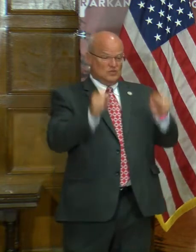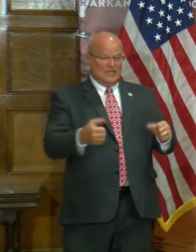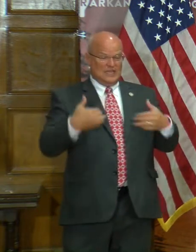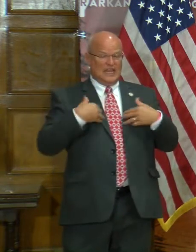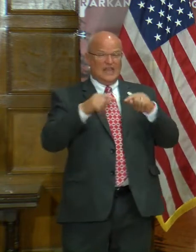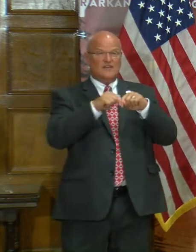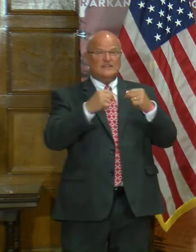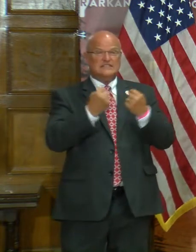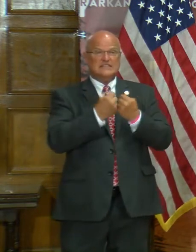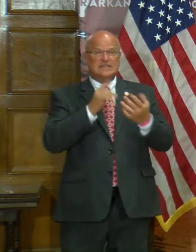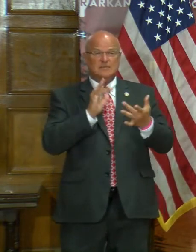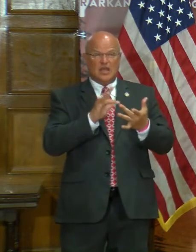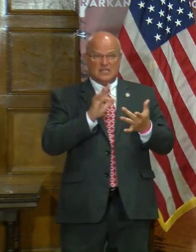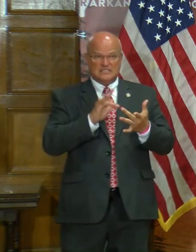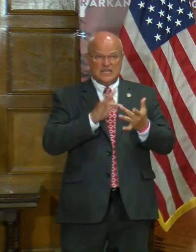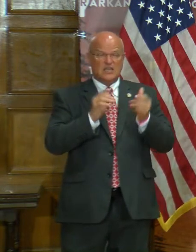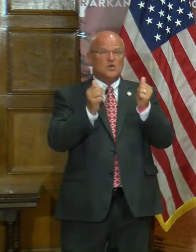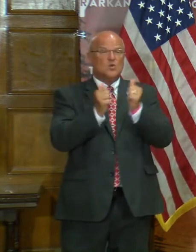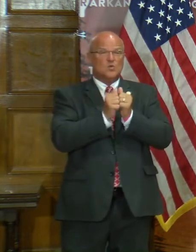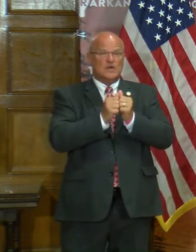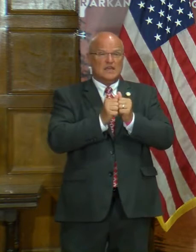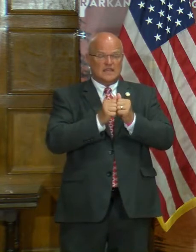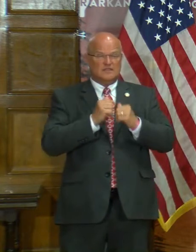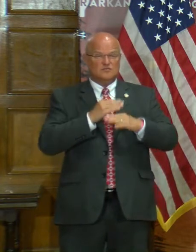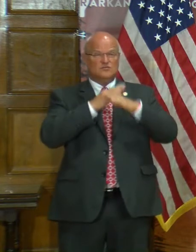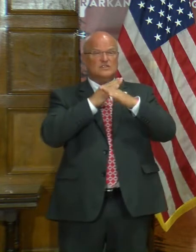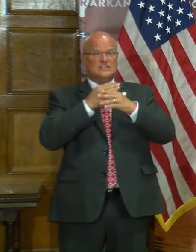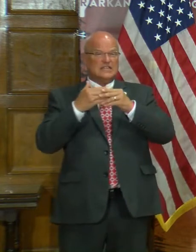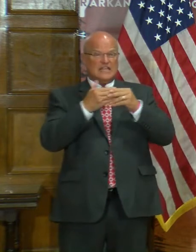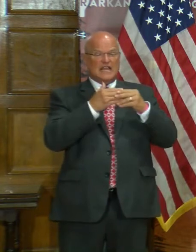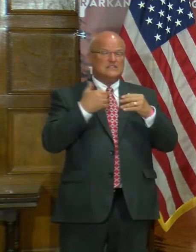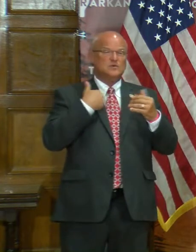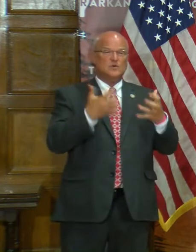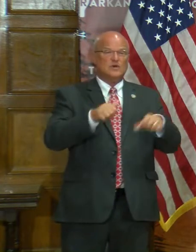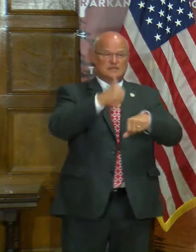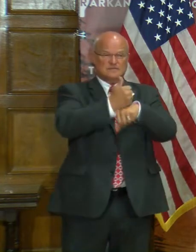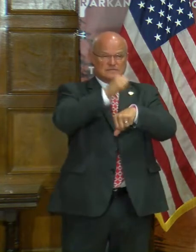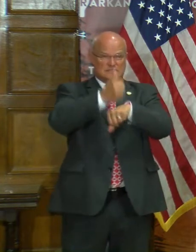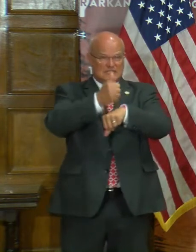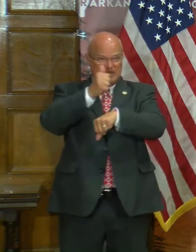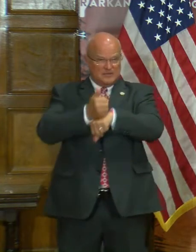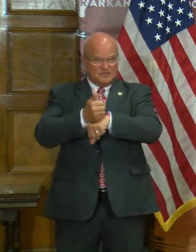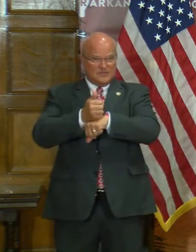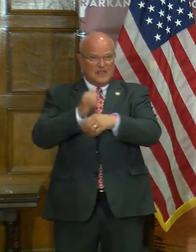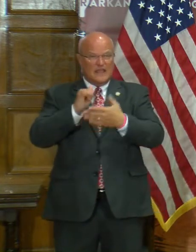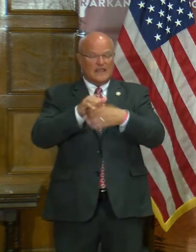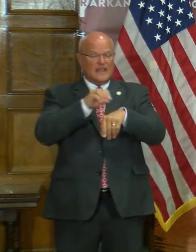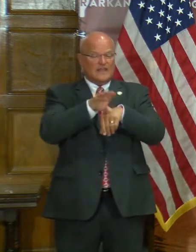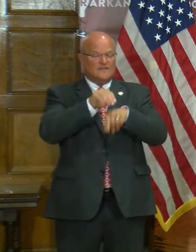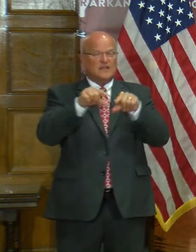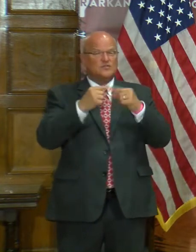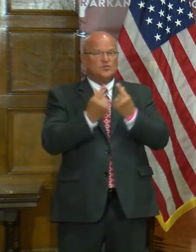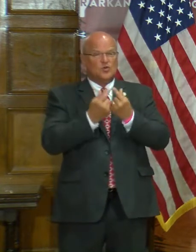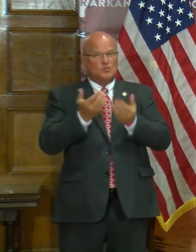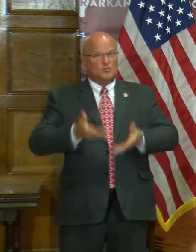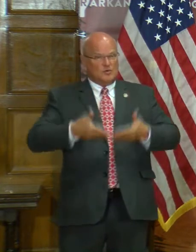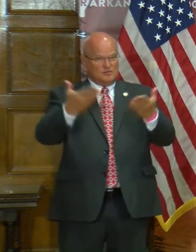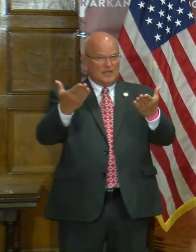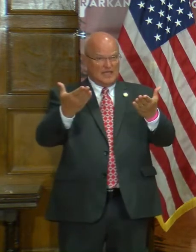team contact with the restrictions and guidance that we want to put in place that our advisory group will be